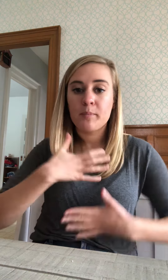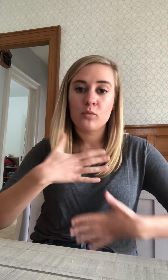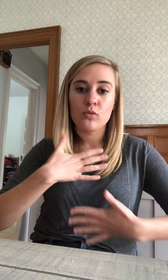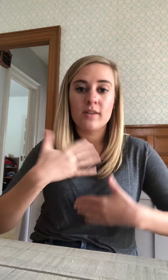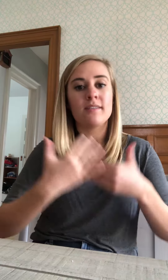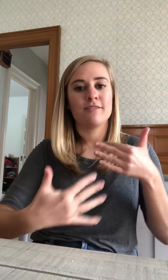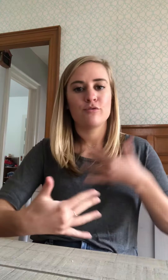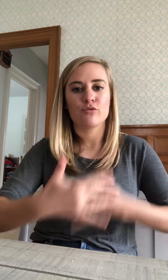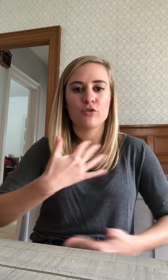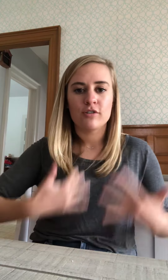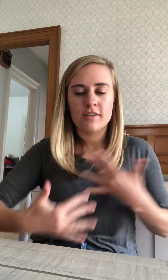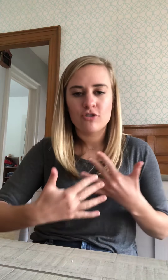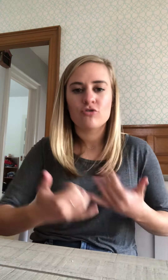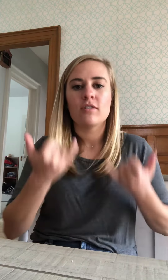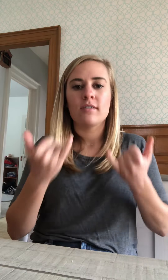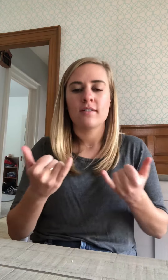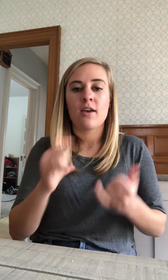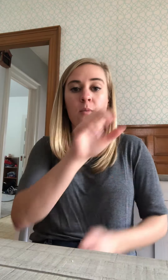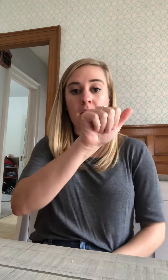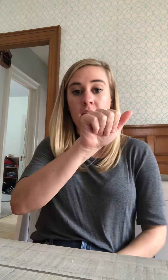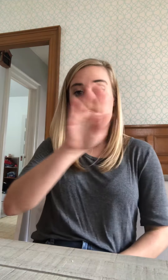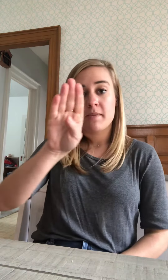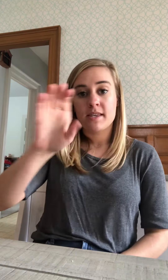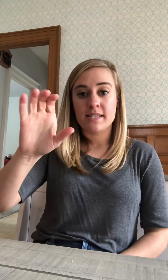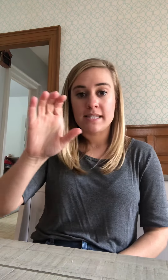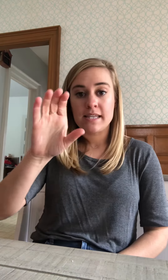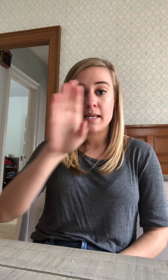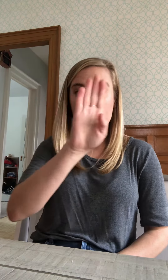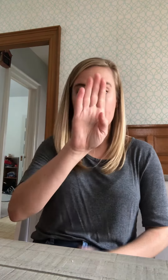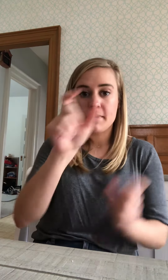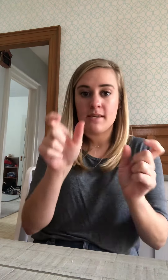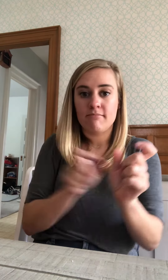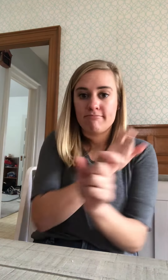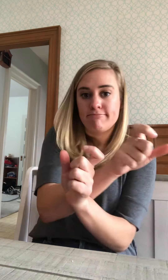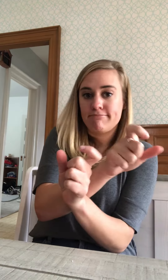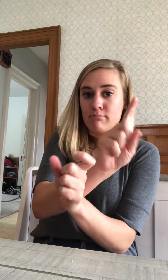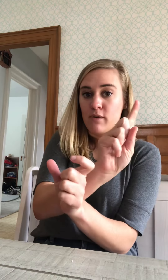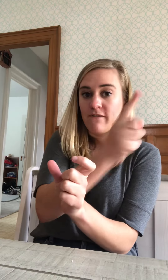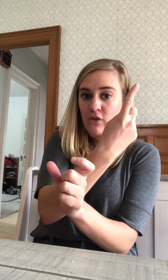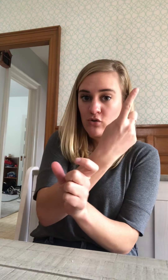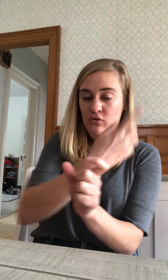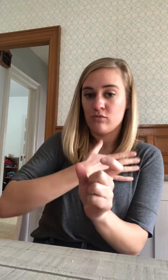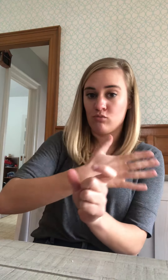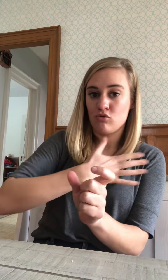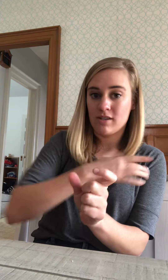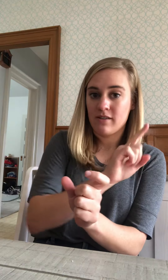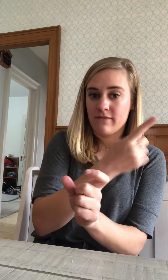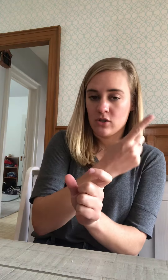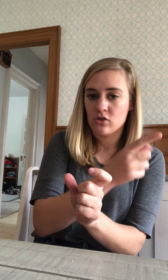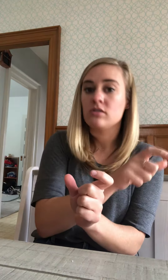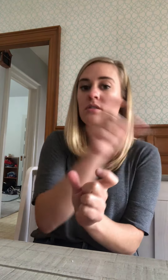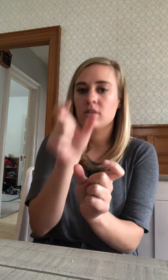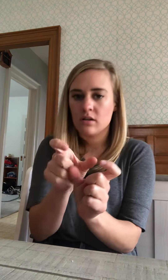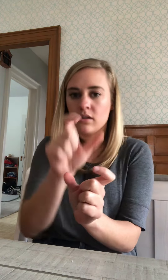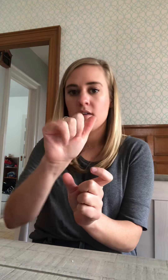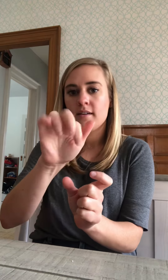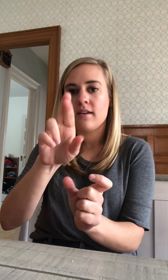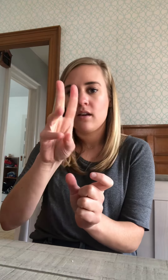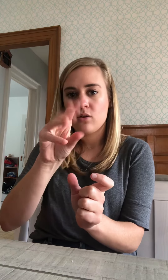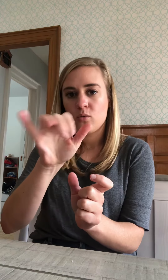to breathing first, all right, then control of the airway, and then circulation, okay?